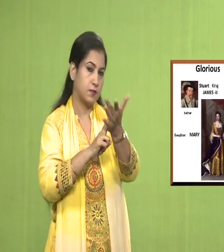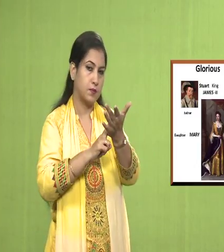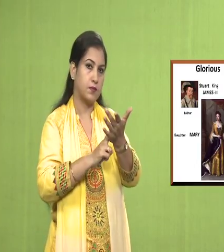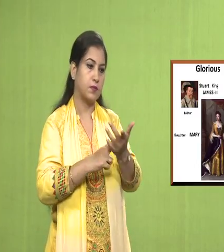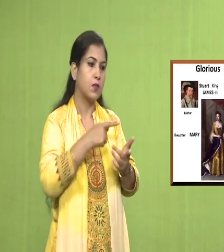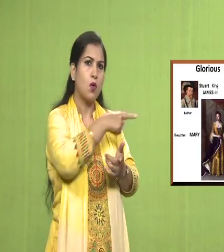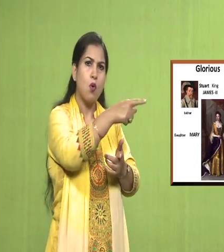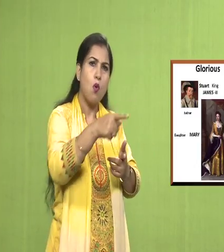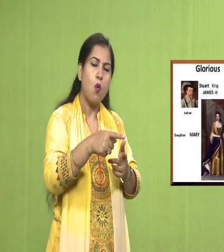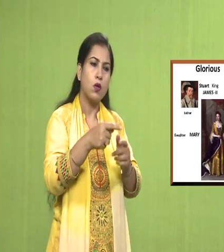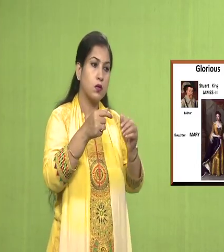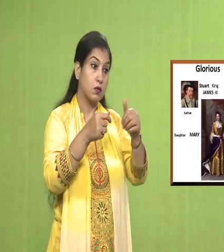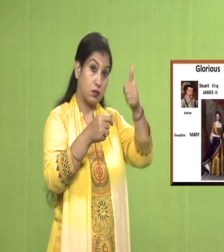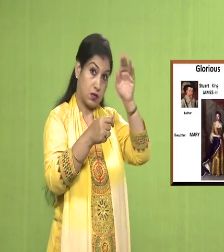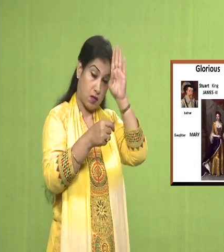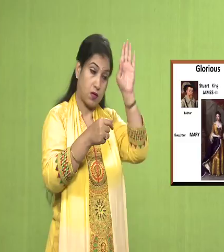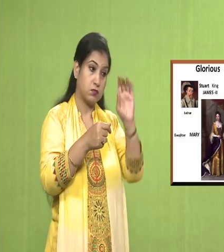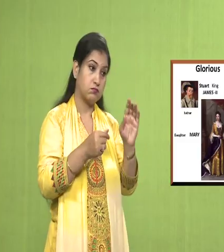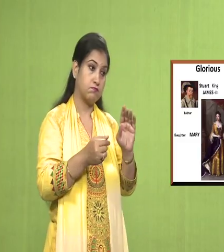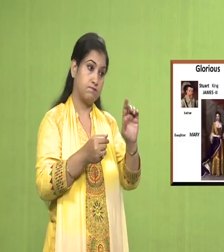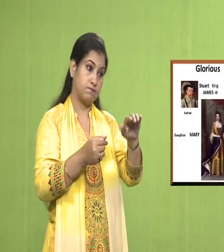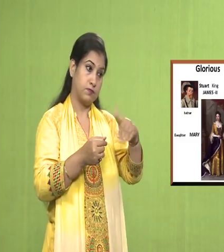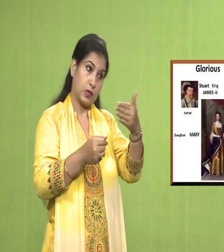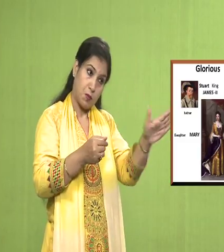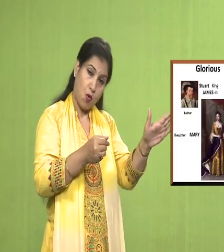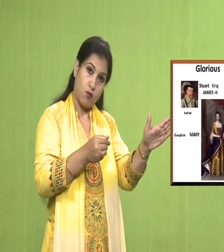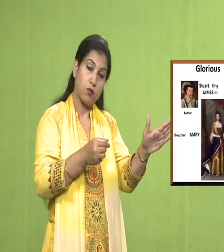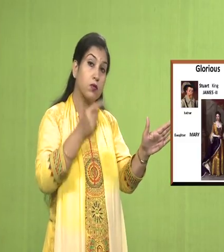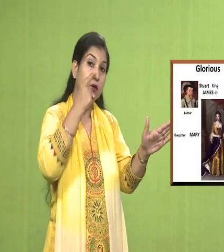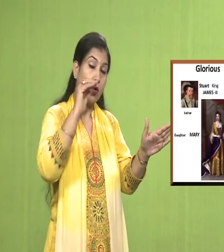All this happened peacefully without any fighting.